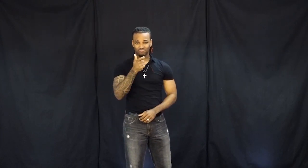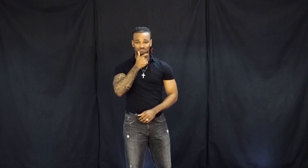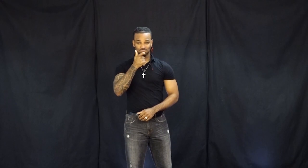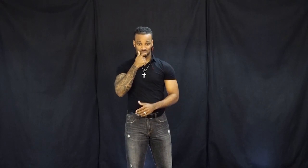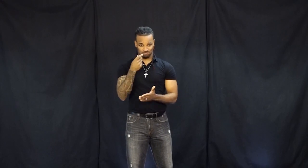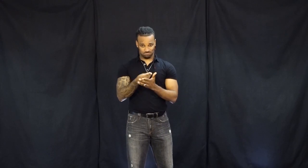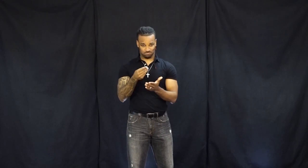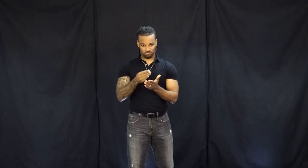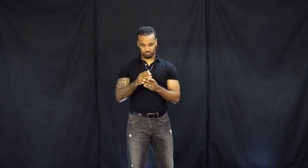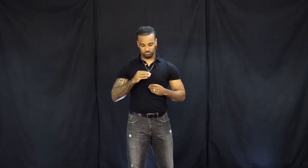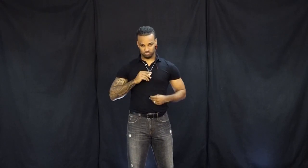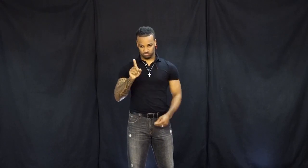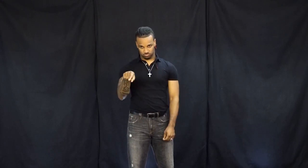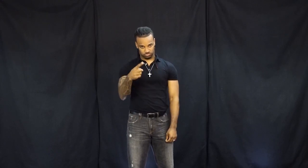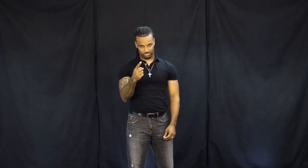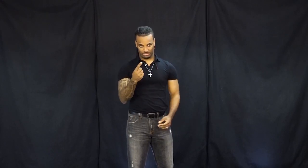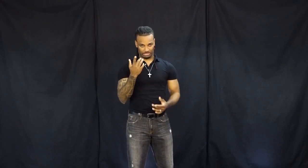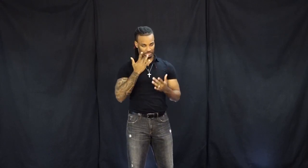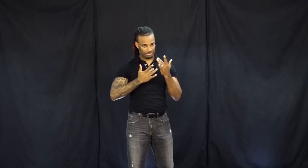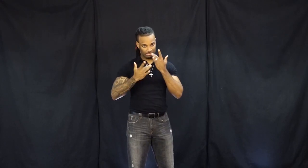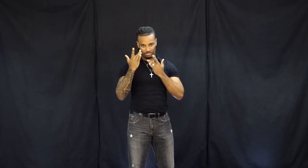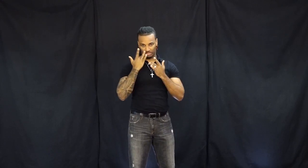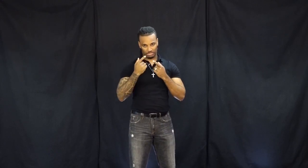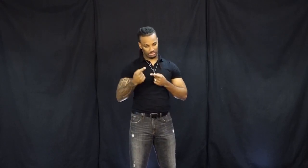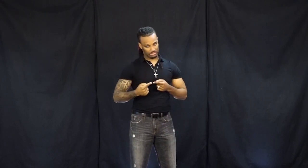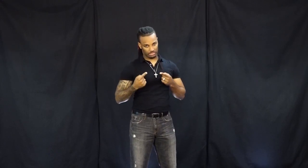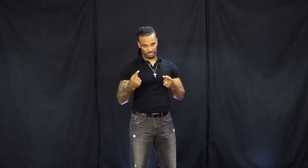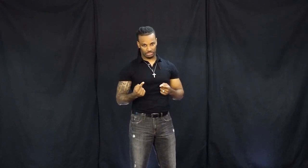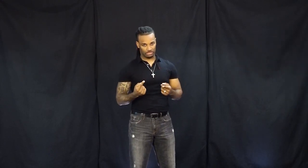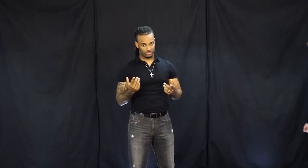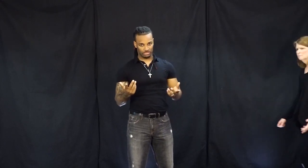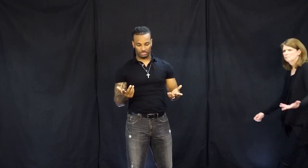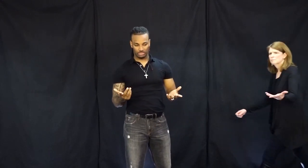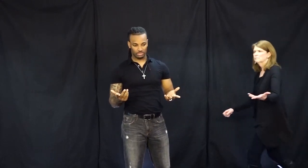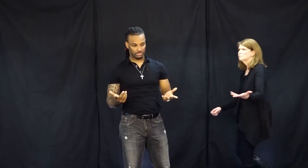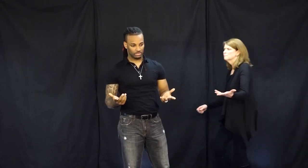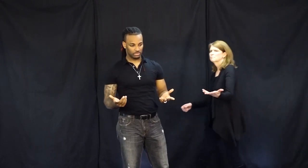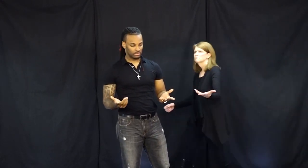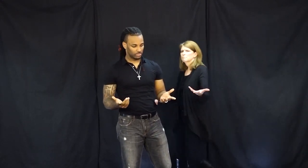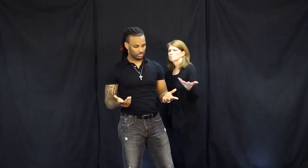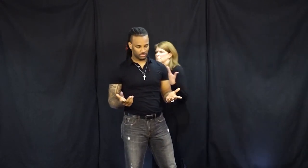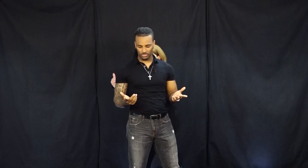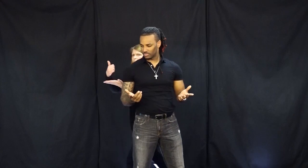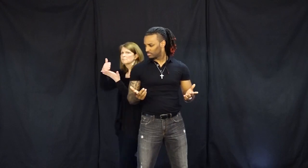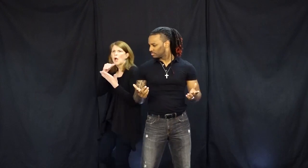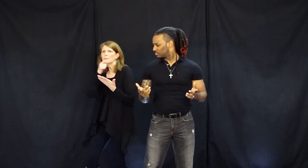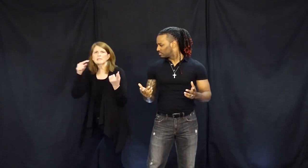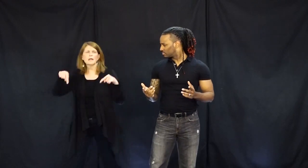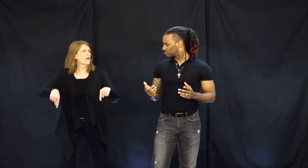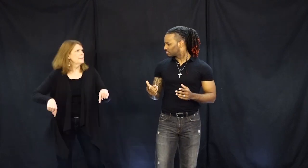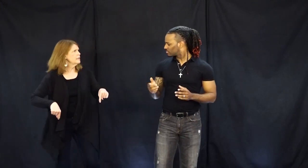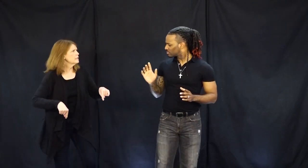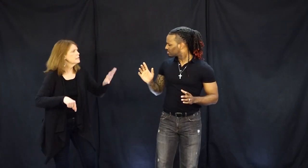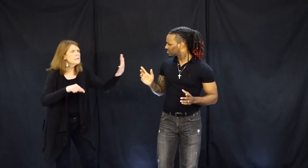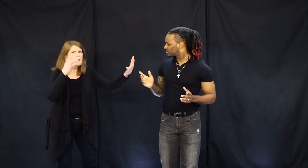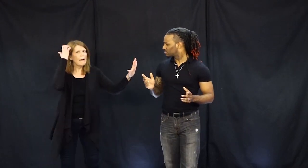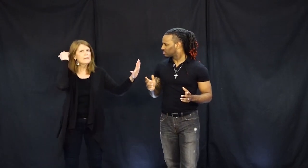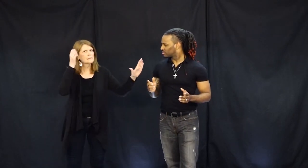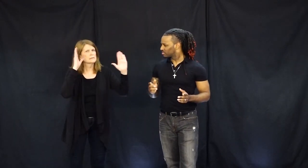They only take British money, so sing a song of sixpence. The cavalry's not coming. But sir, Alex, listen, there's only one way for us to